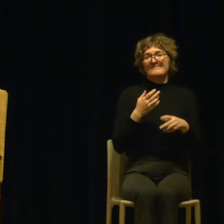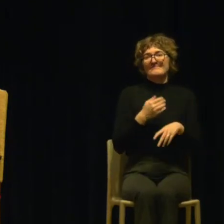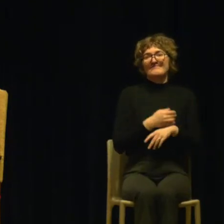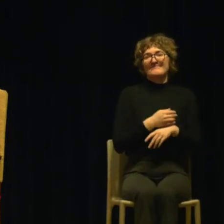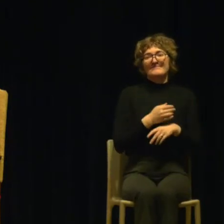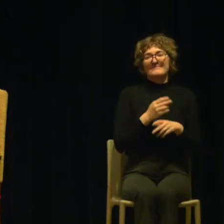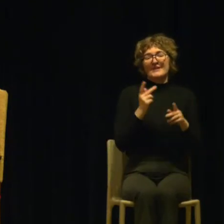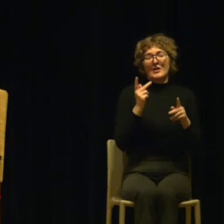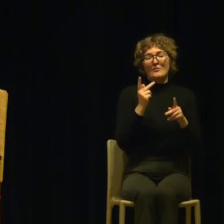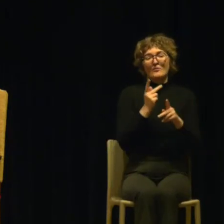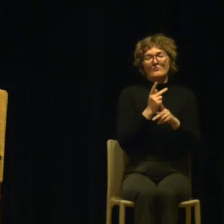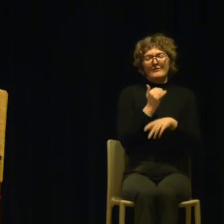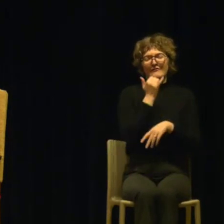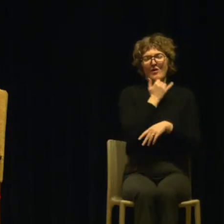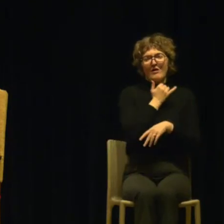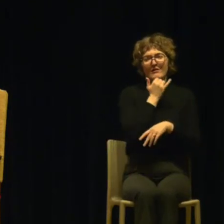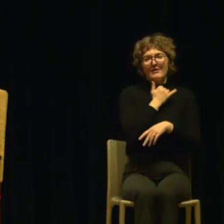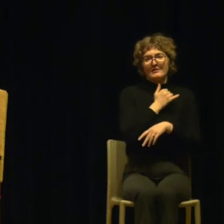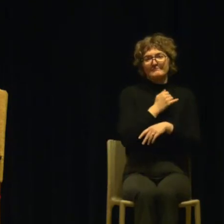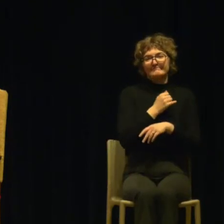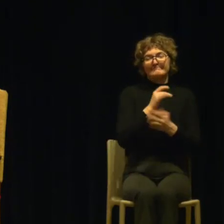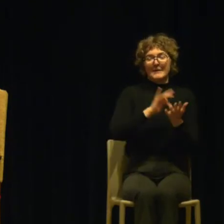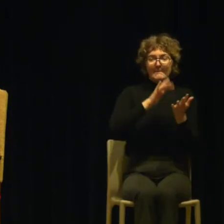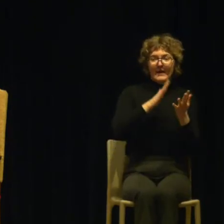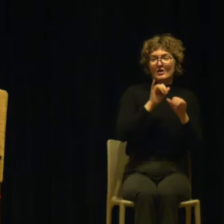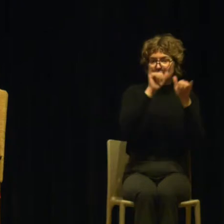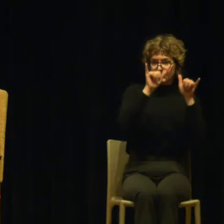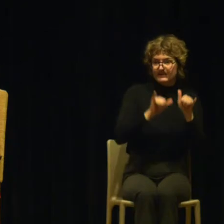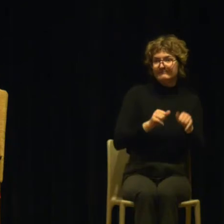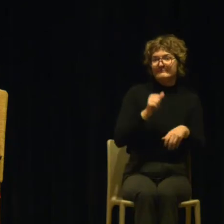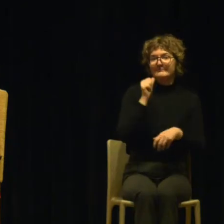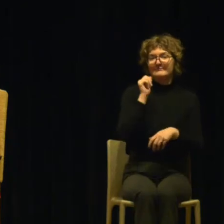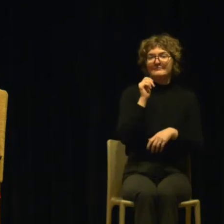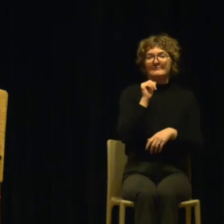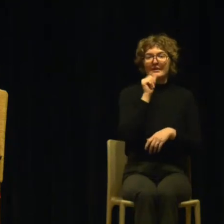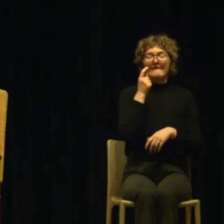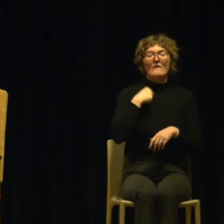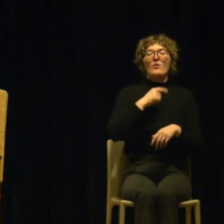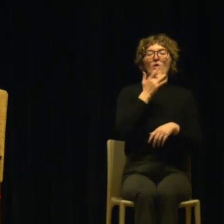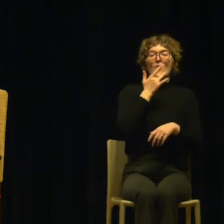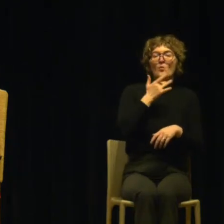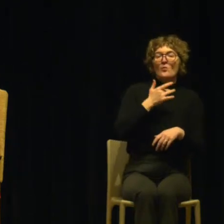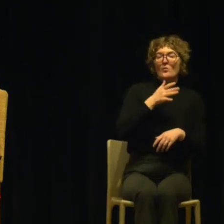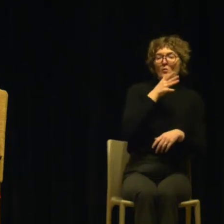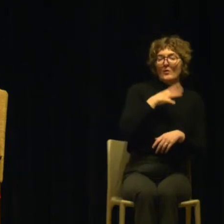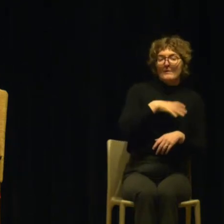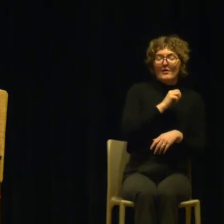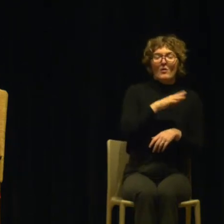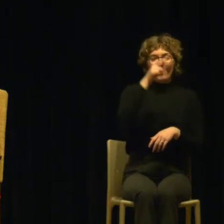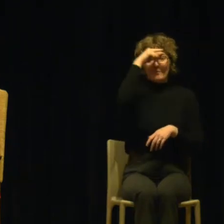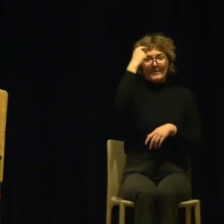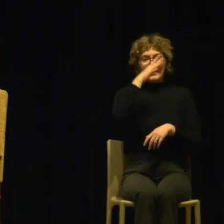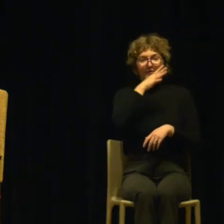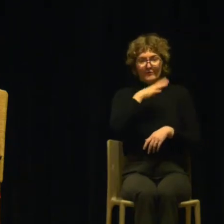never designed for women, and particularly not for Black women. So it hasn't